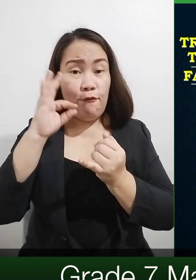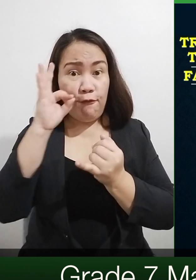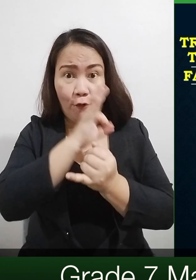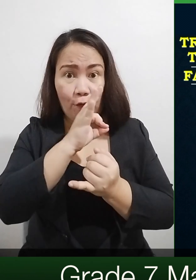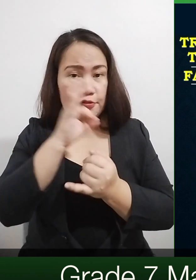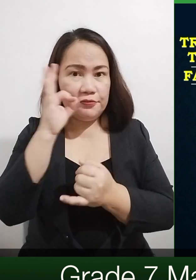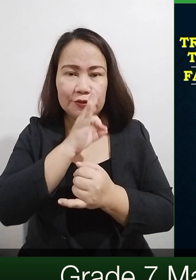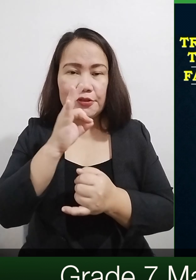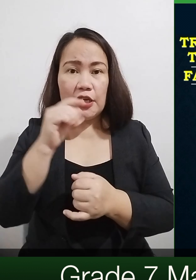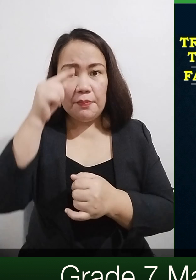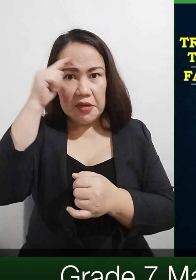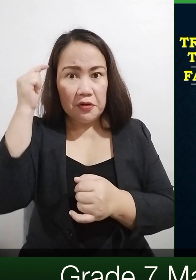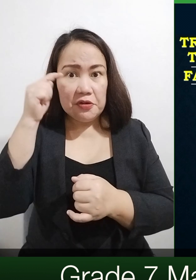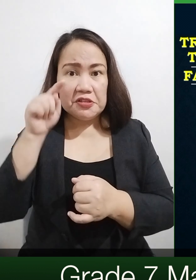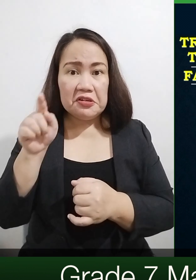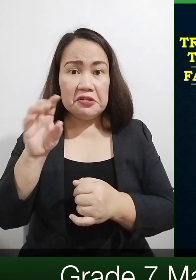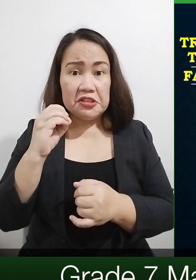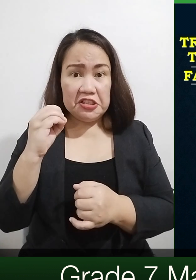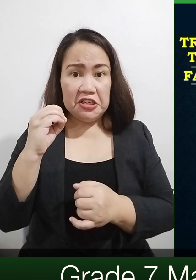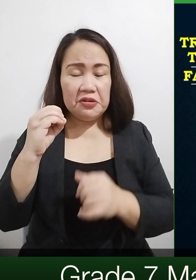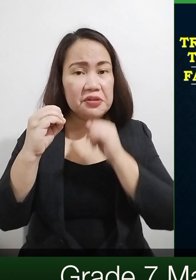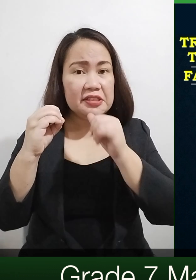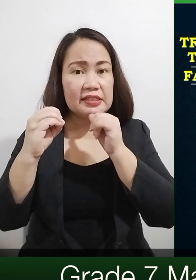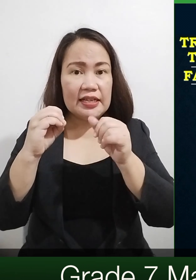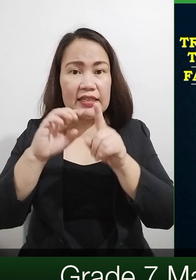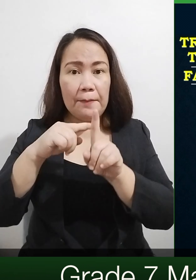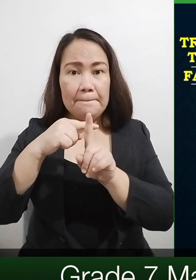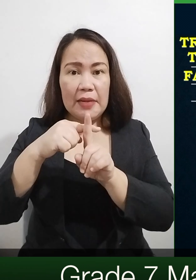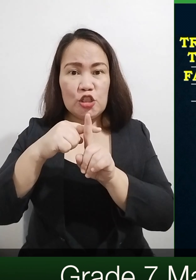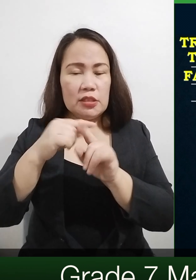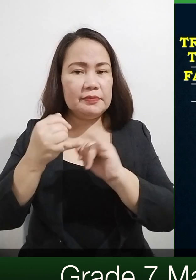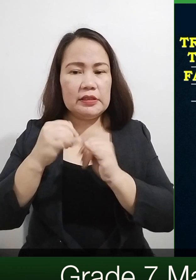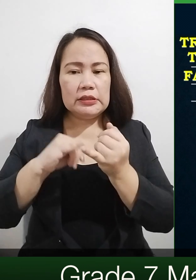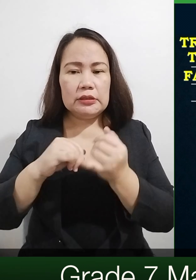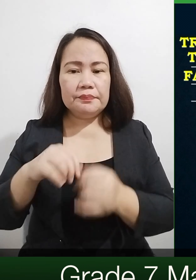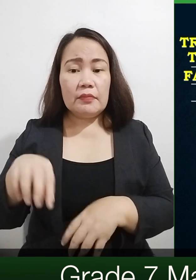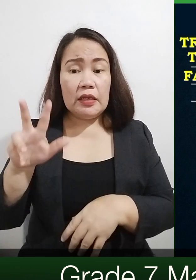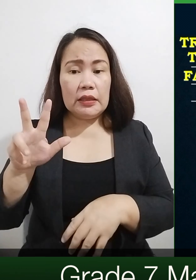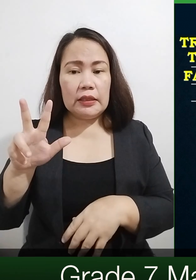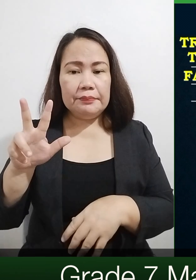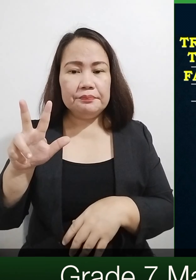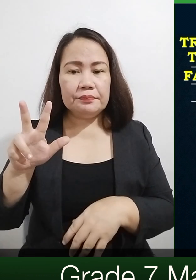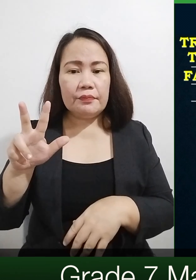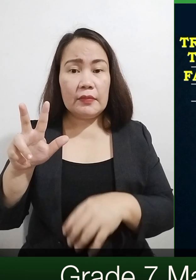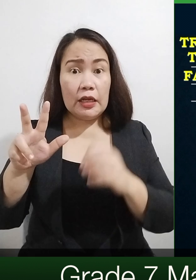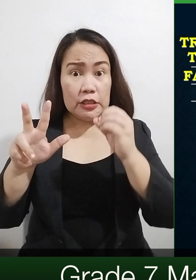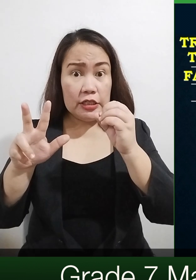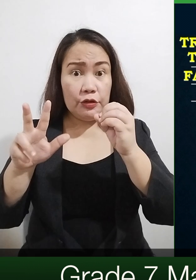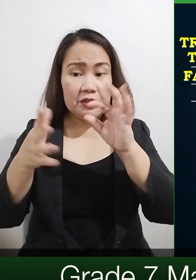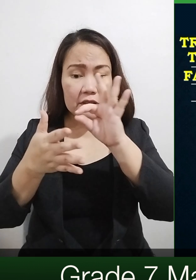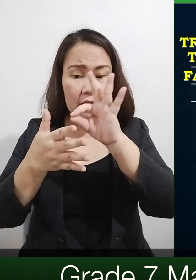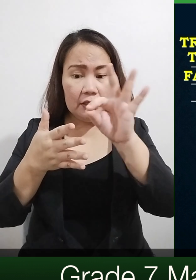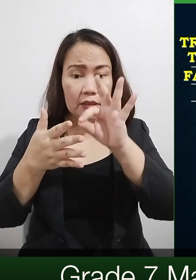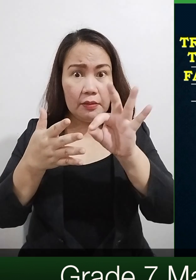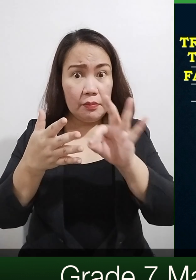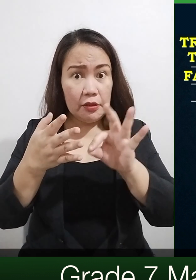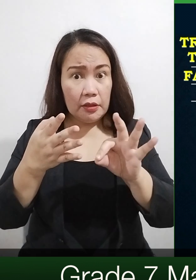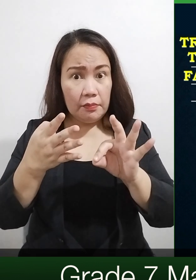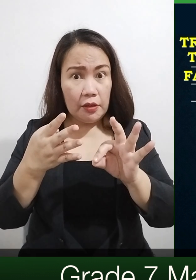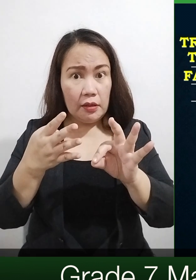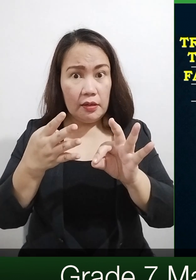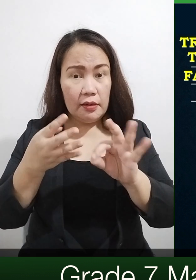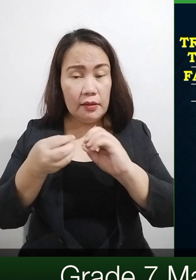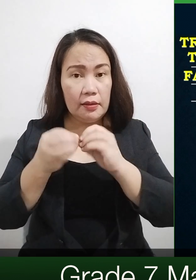That is false because 0 is not a positive integer. Number 3, 0 is a counting number. Is it a counting